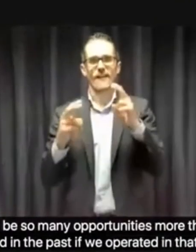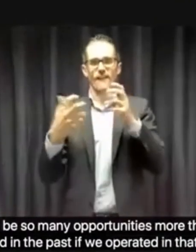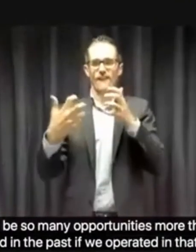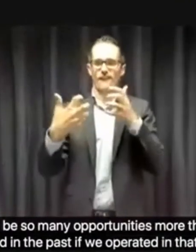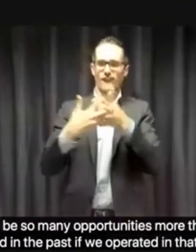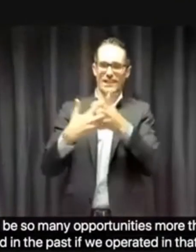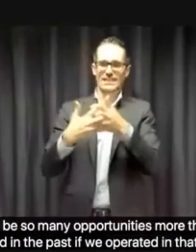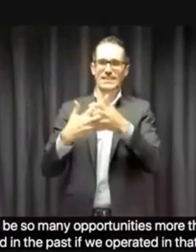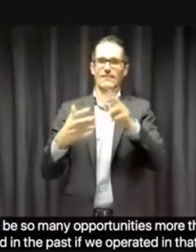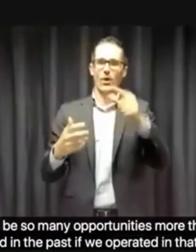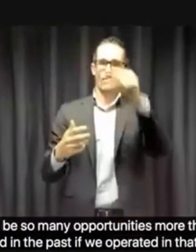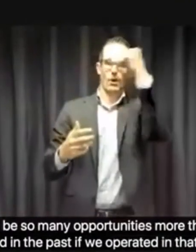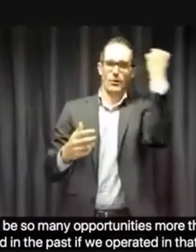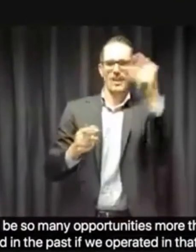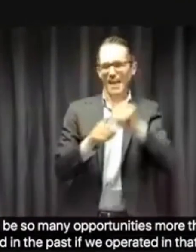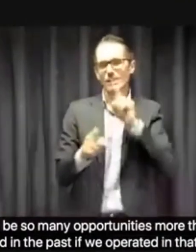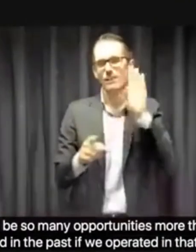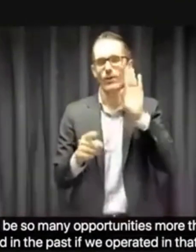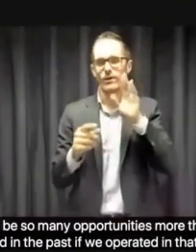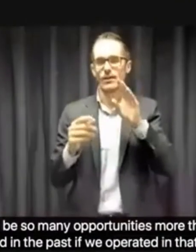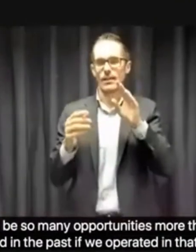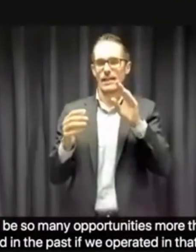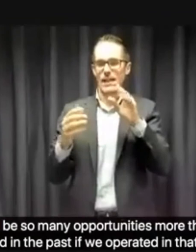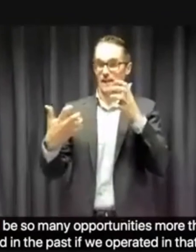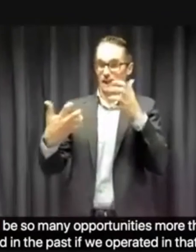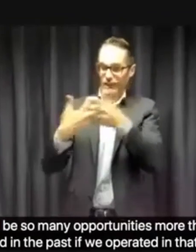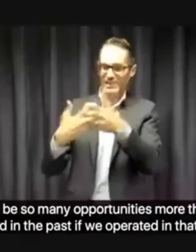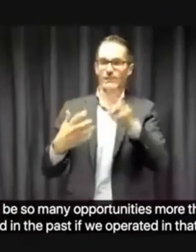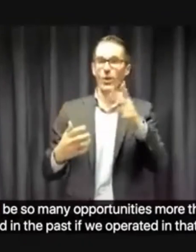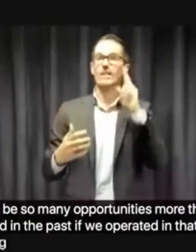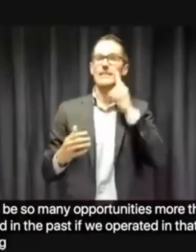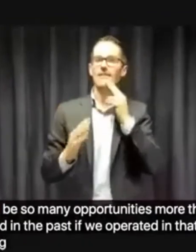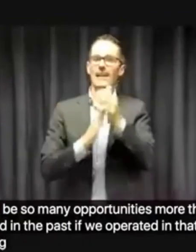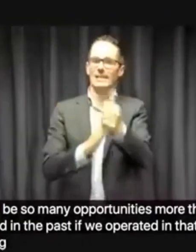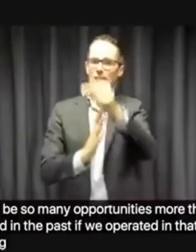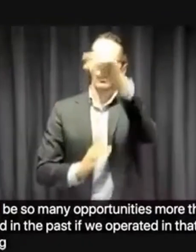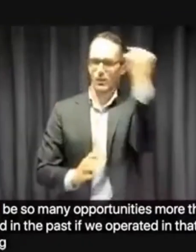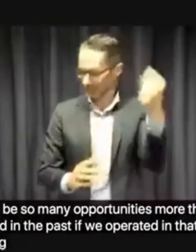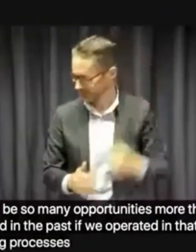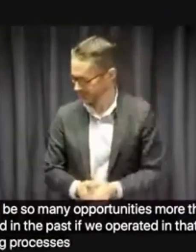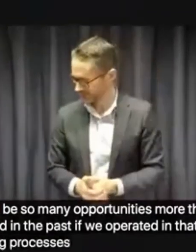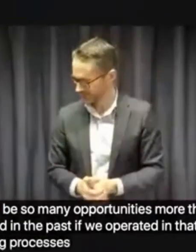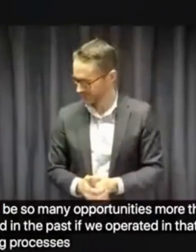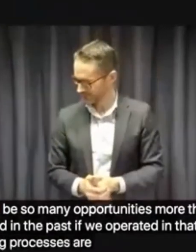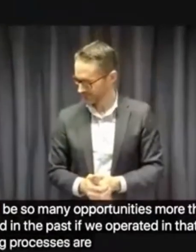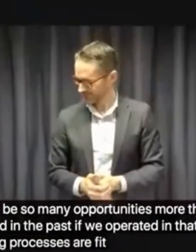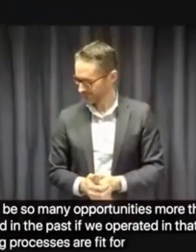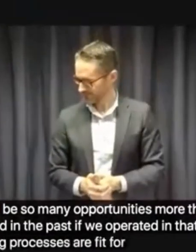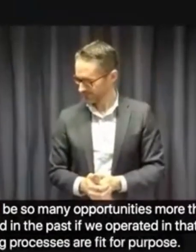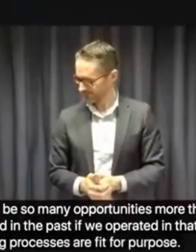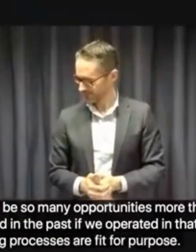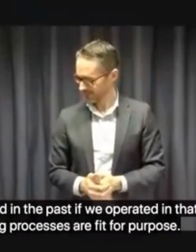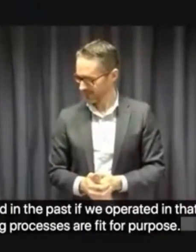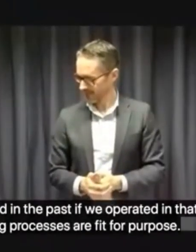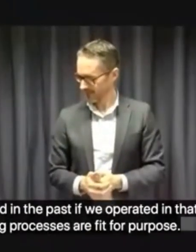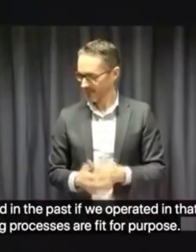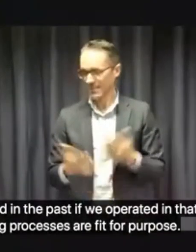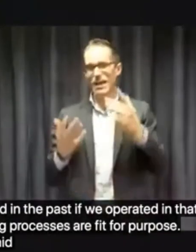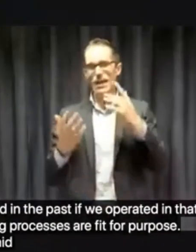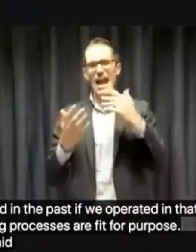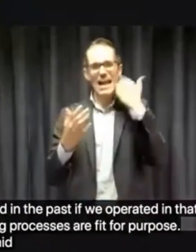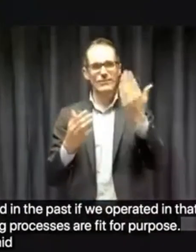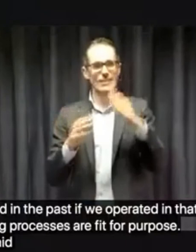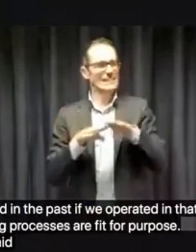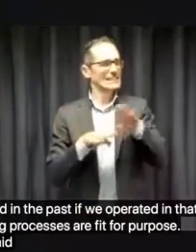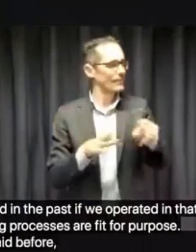Ensuring processes are fit for purpose. Like I said before, so fit for deaf leadership